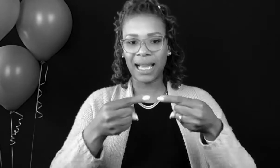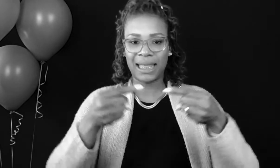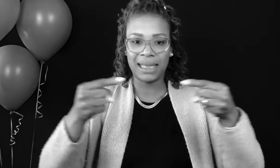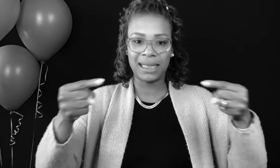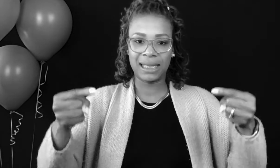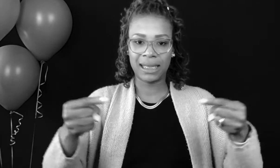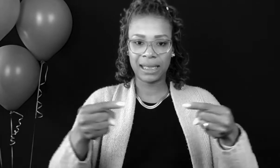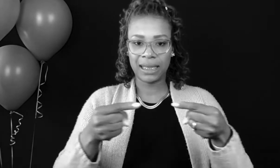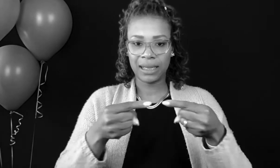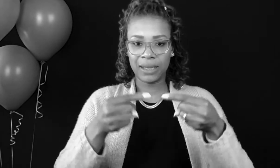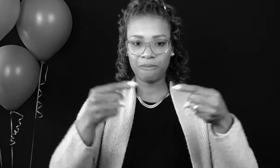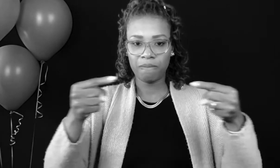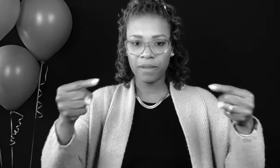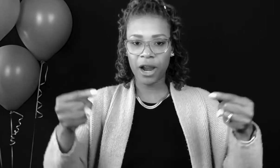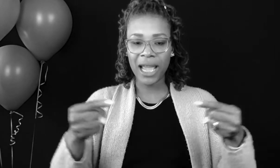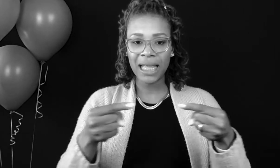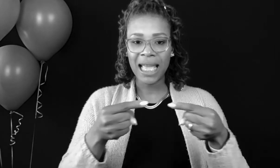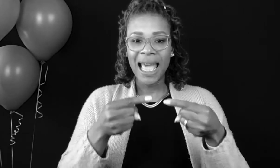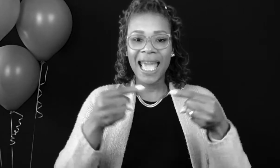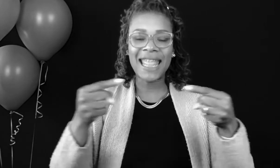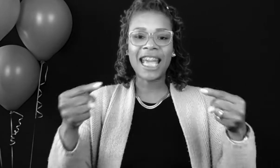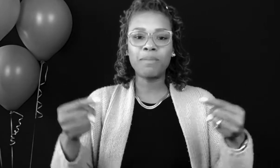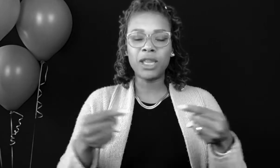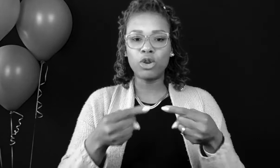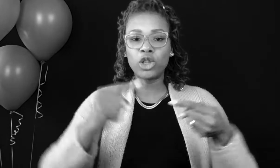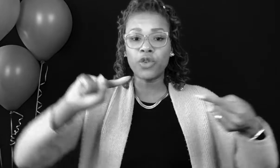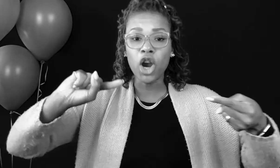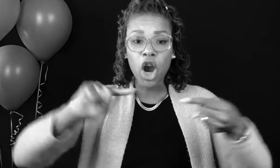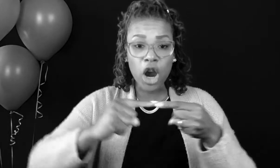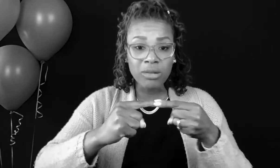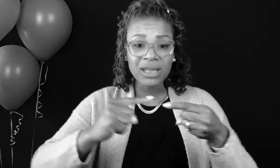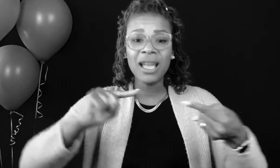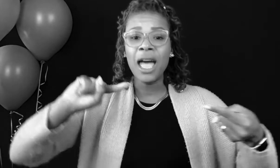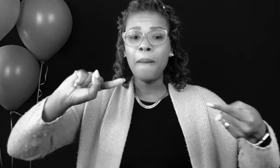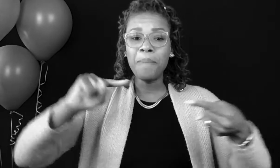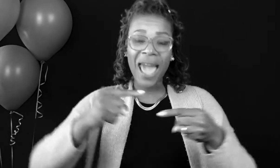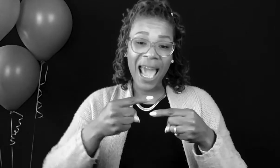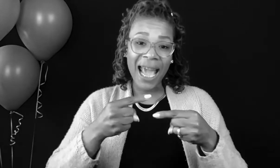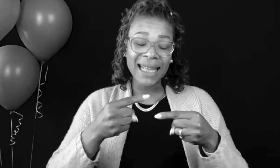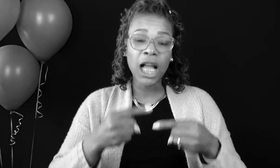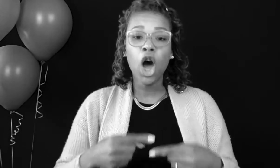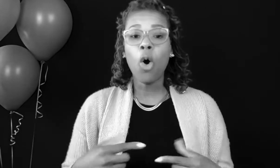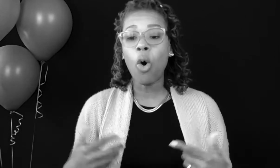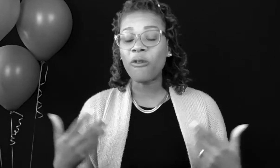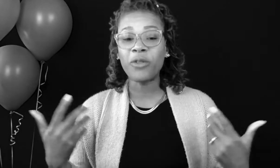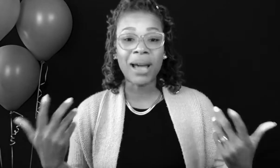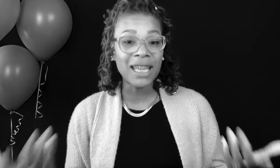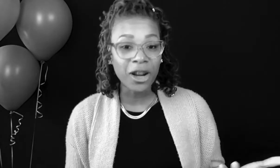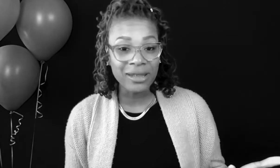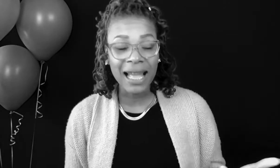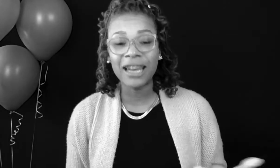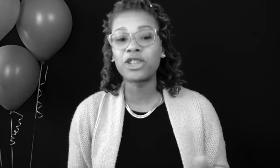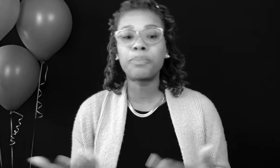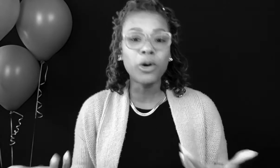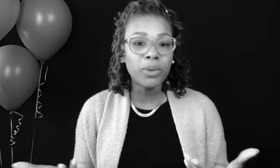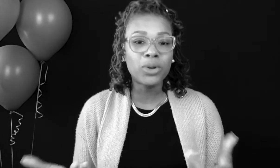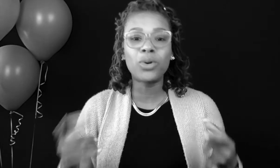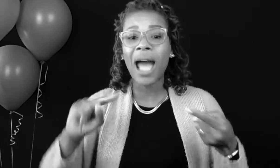this. All right? And that can be used for hurt, pain, or for my younger signers, boo-boo,